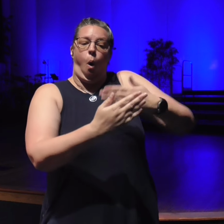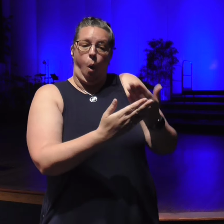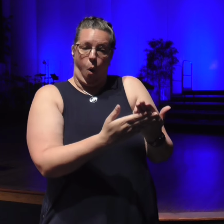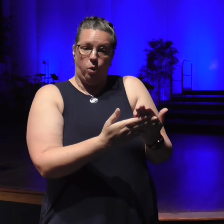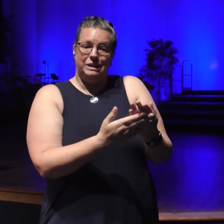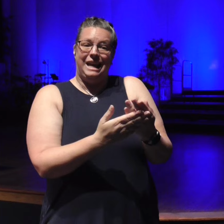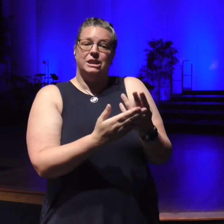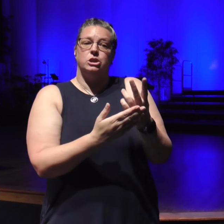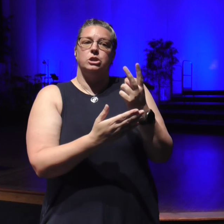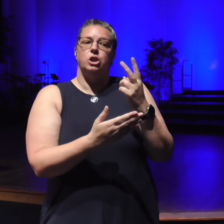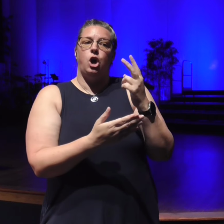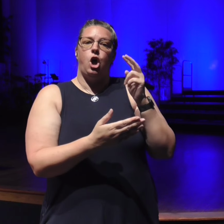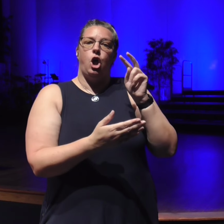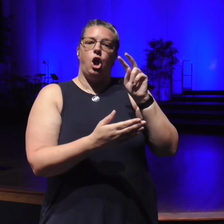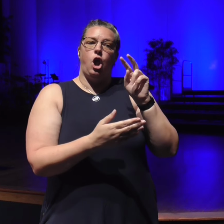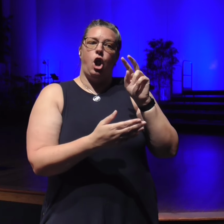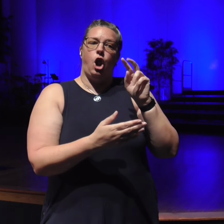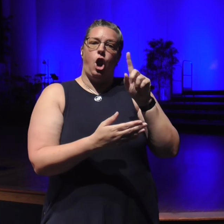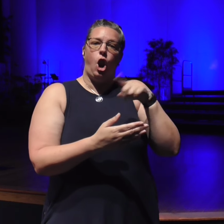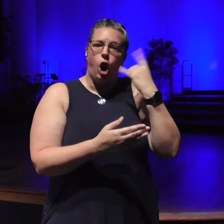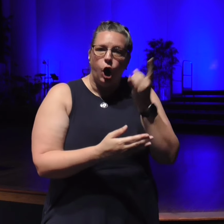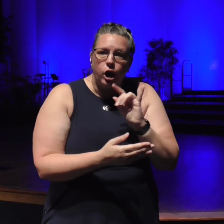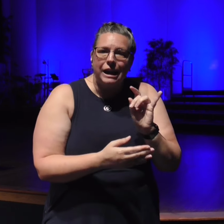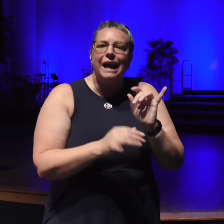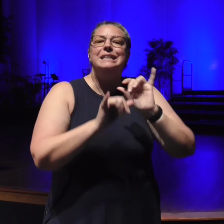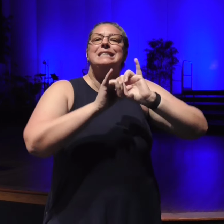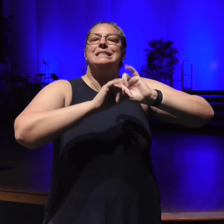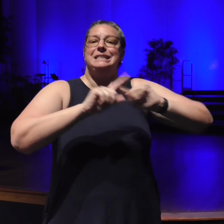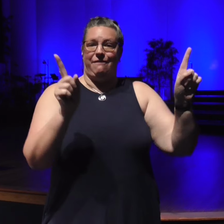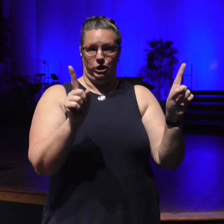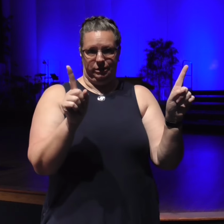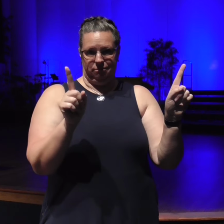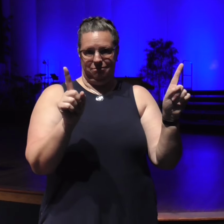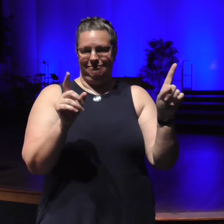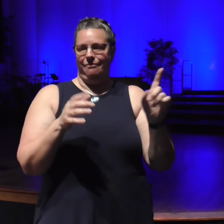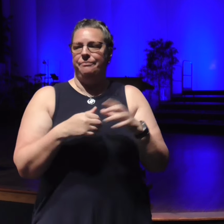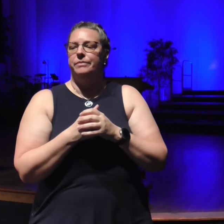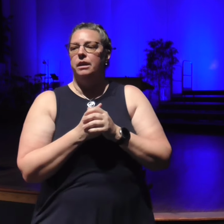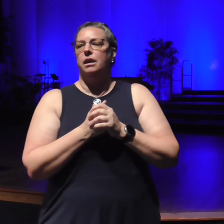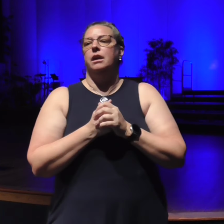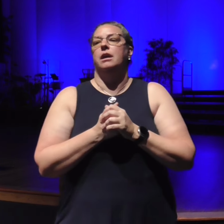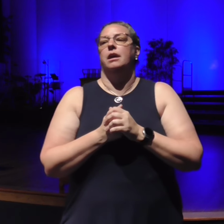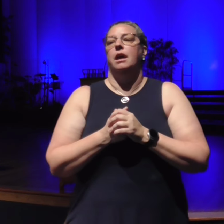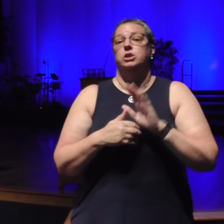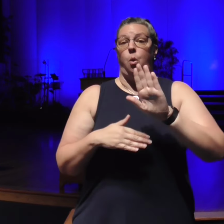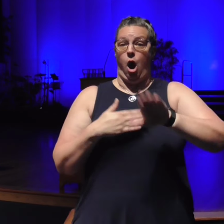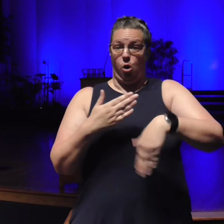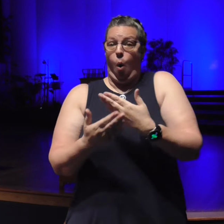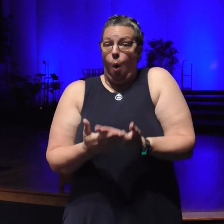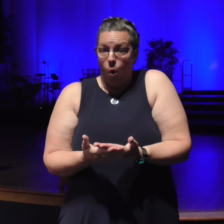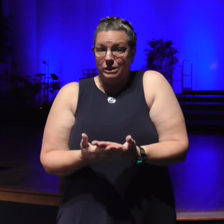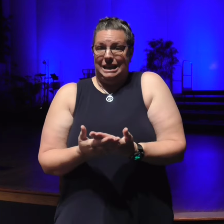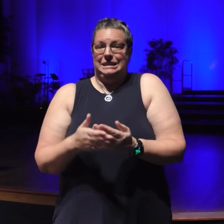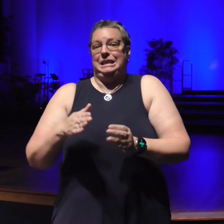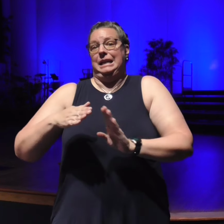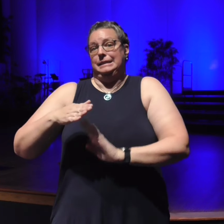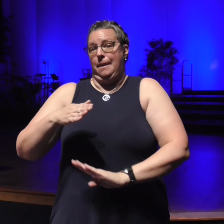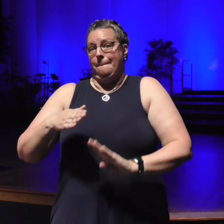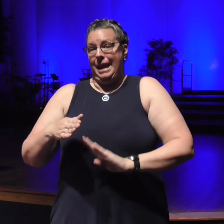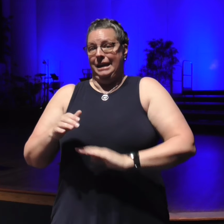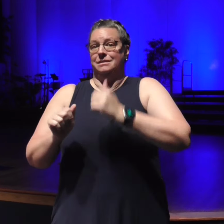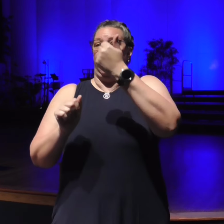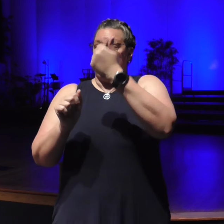little different. Because our wholeness is based on the fact that each and every one of us, whether you